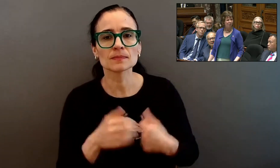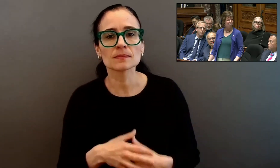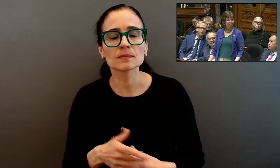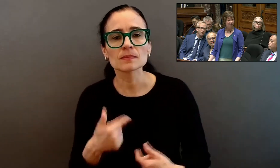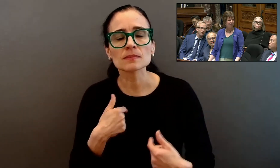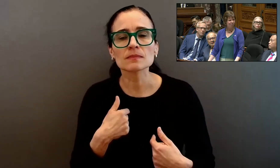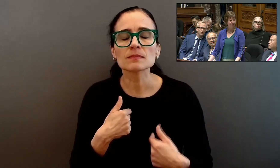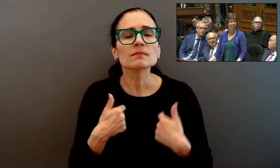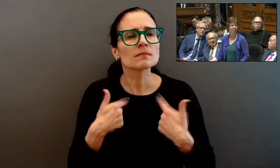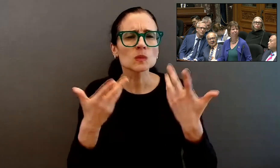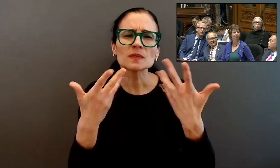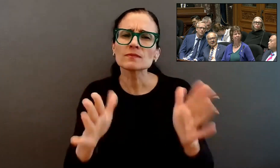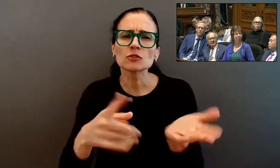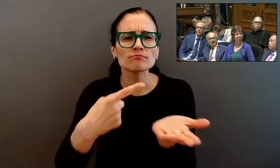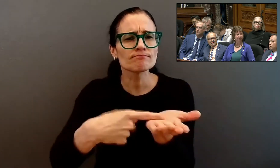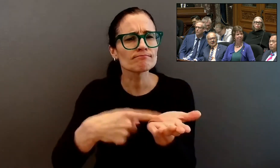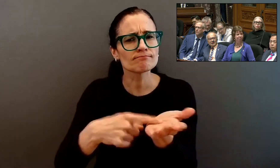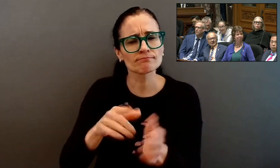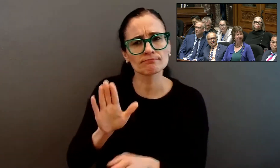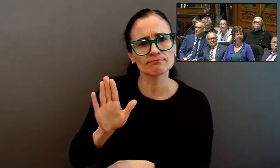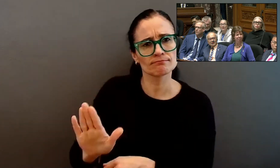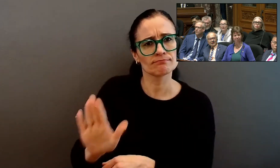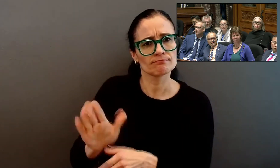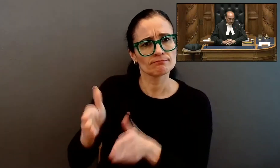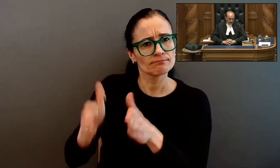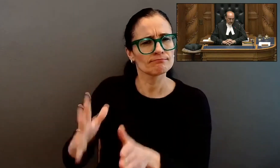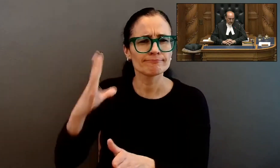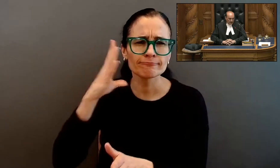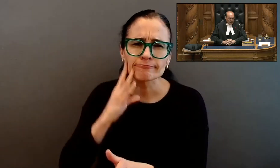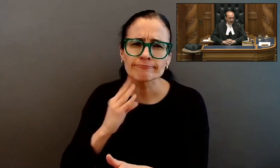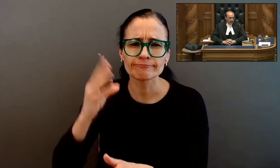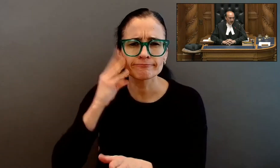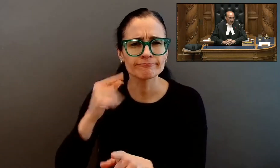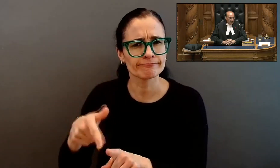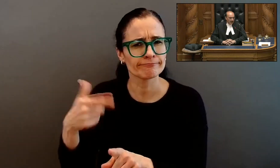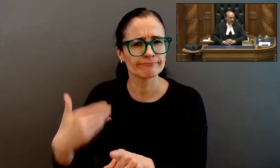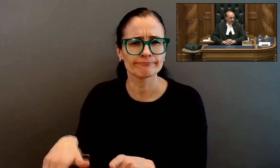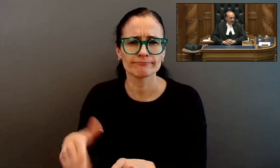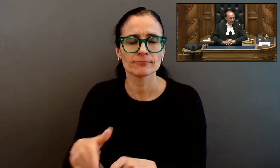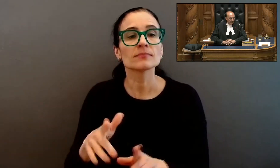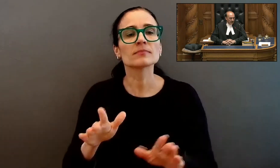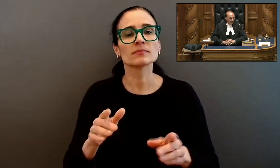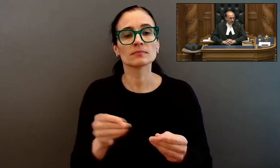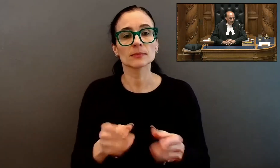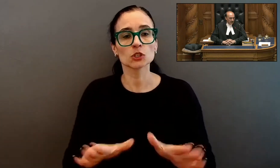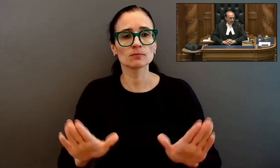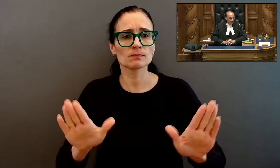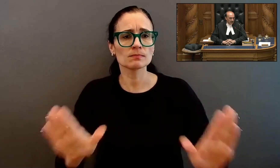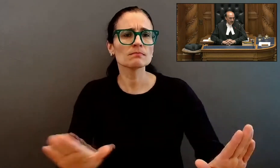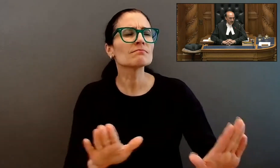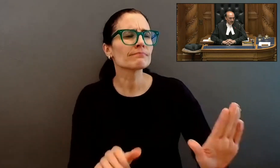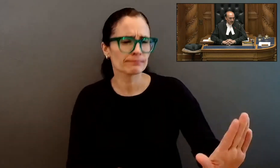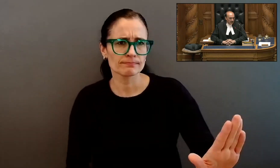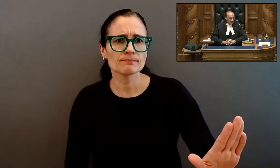Members, Minister has heard the question. Let her, members,